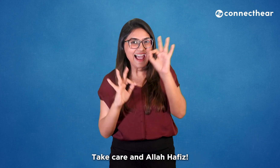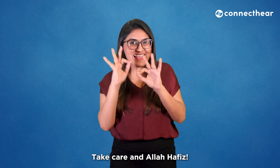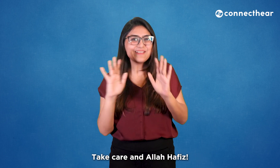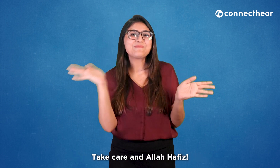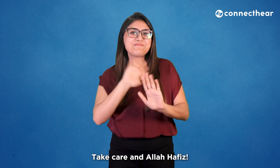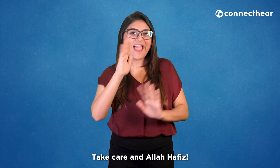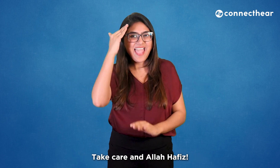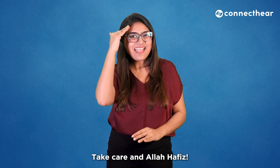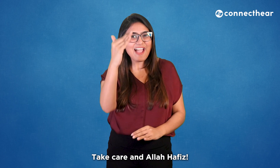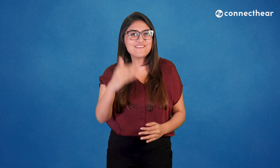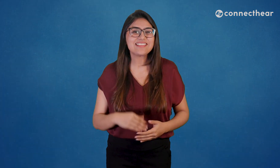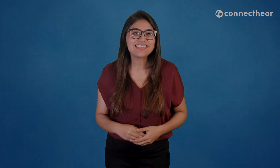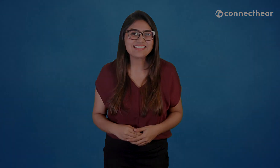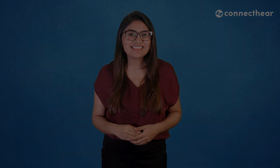Allah Hafiz. again. Bye. Bye.